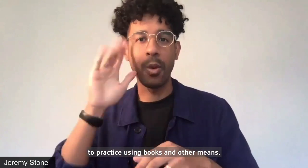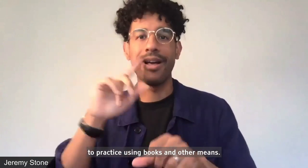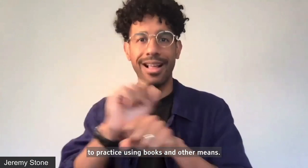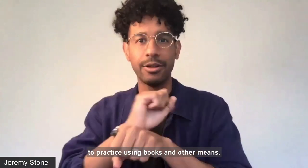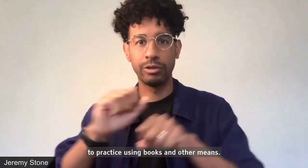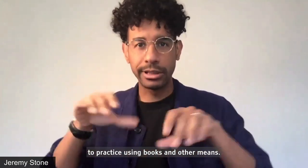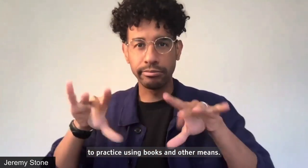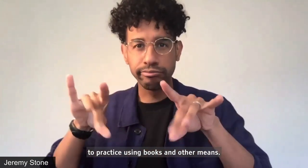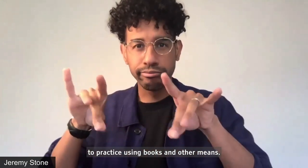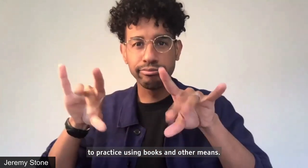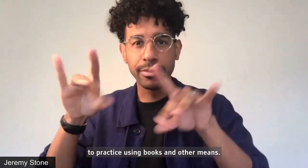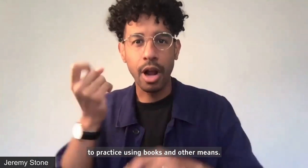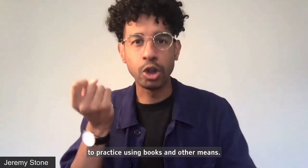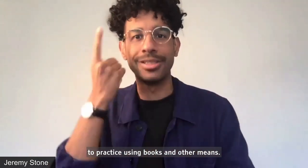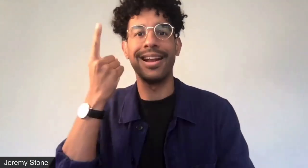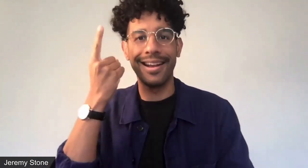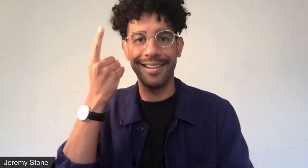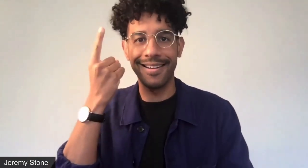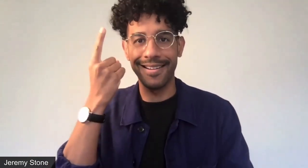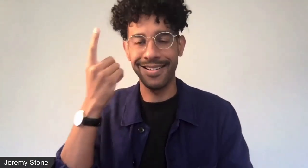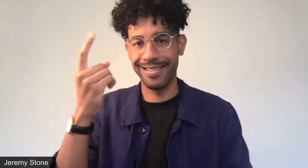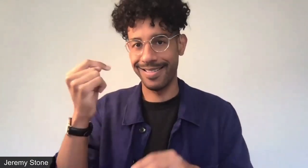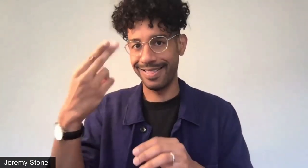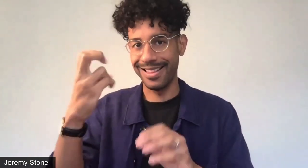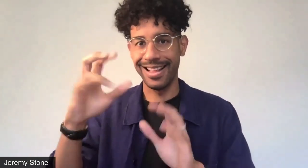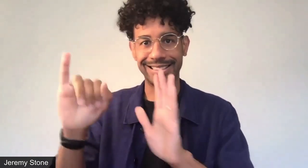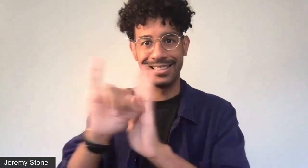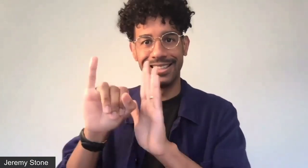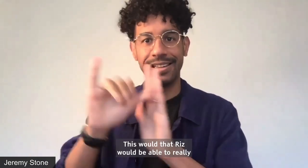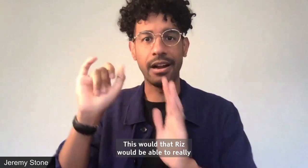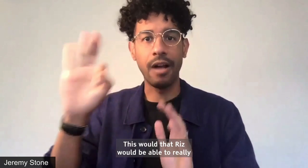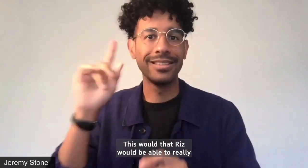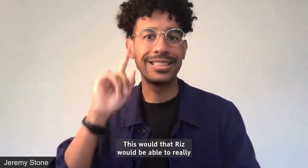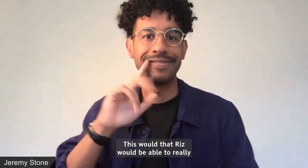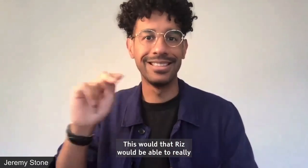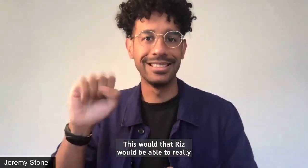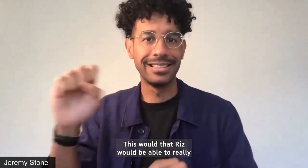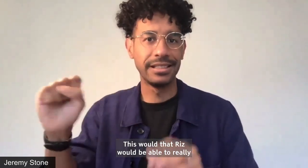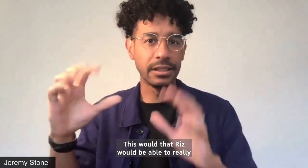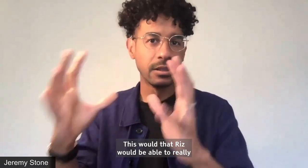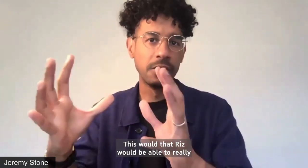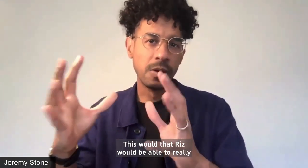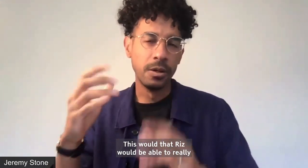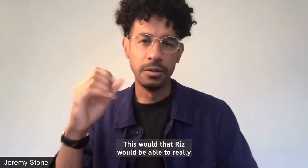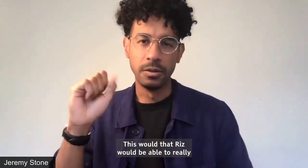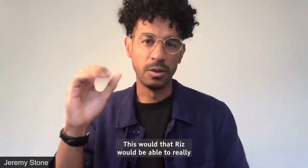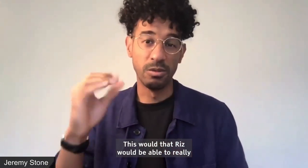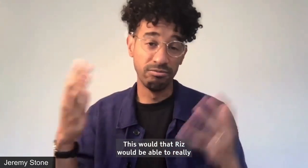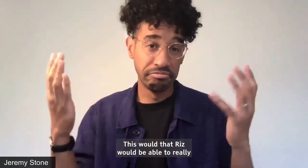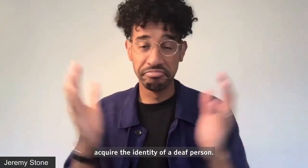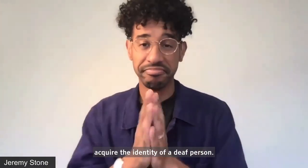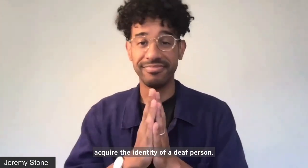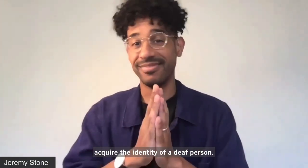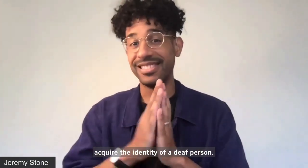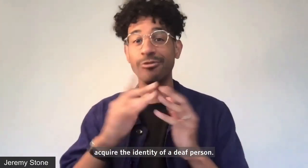books and other means. This would ensure that Riz would be able to